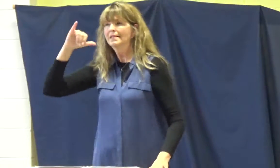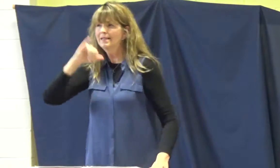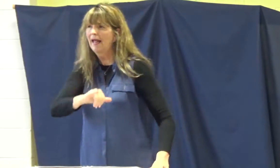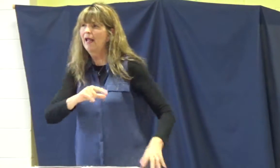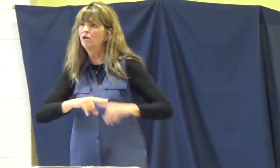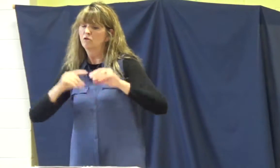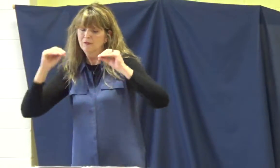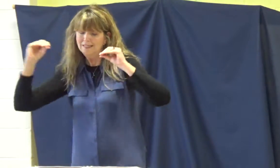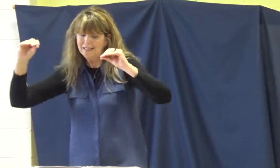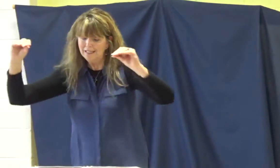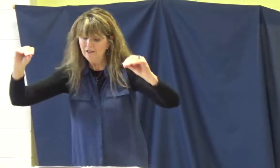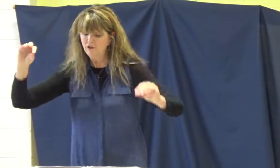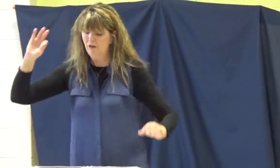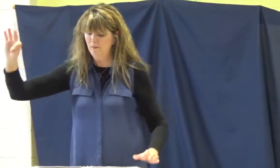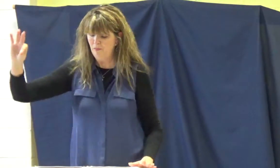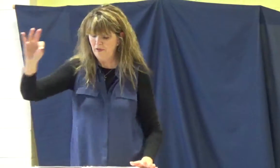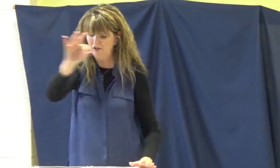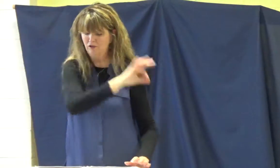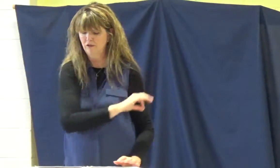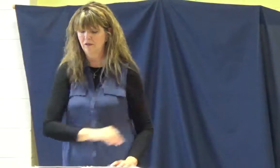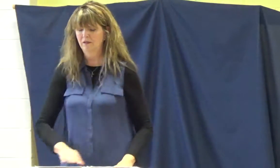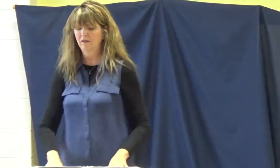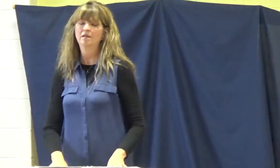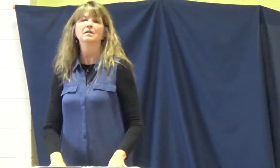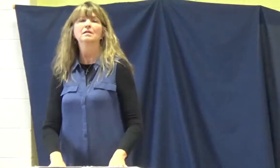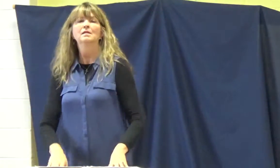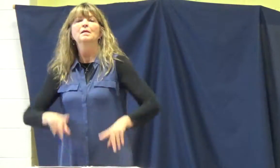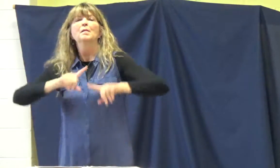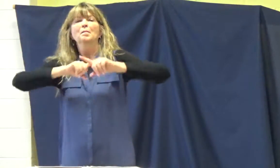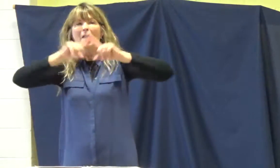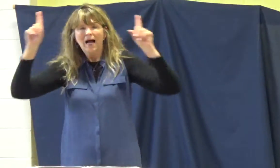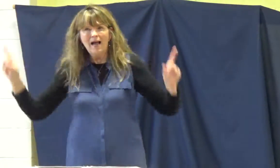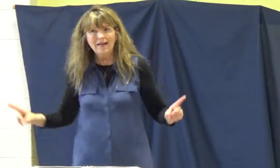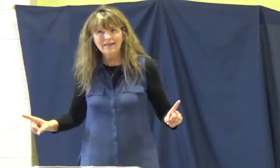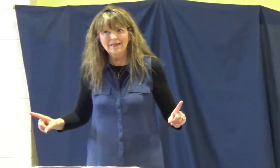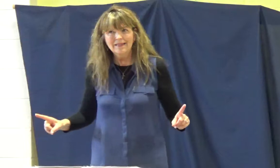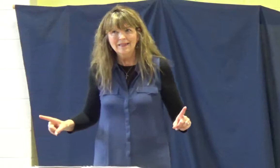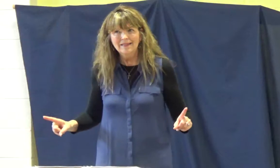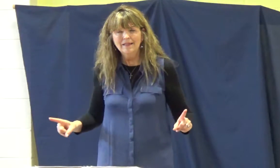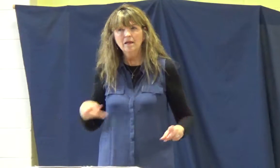And he really wanted Onesimus to come and help him with his teaching and preaching. But